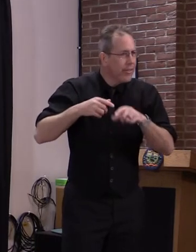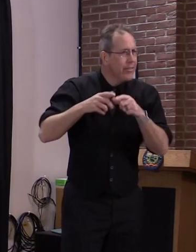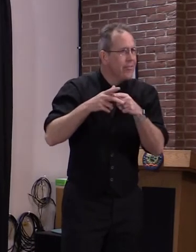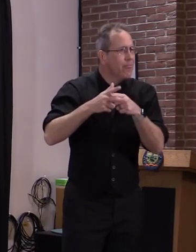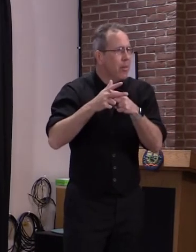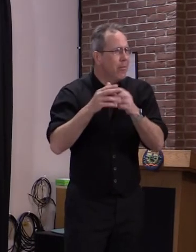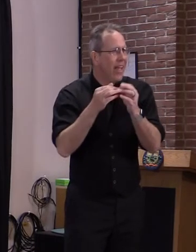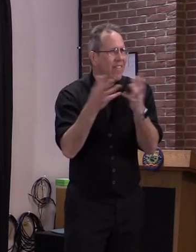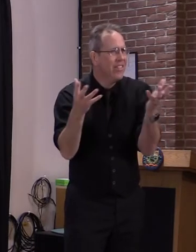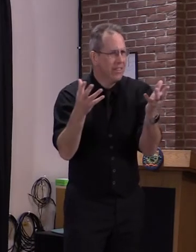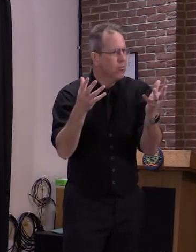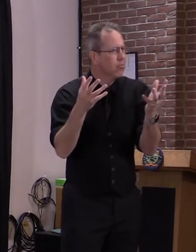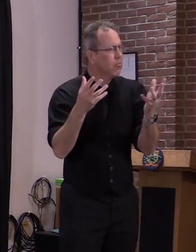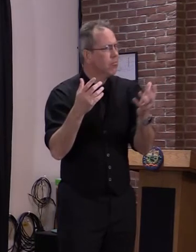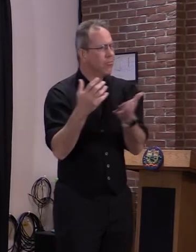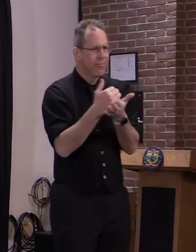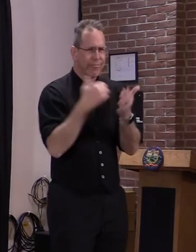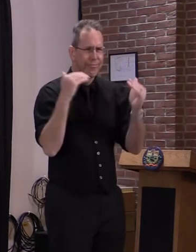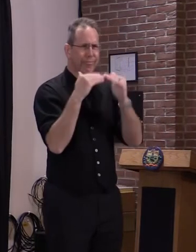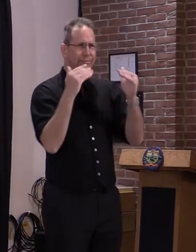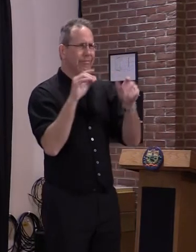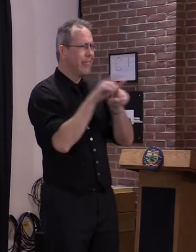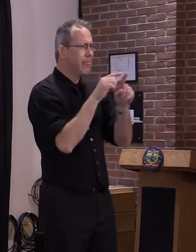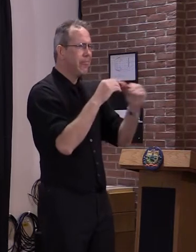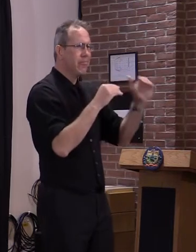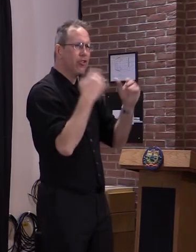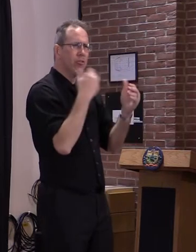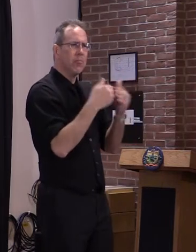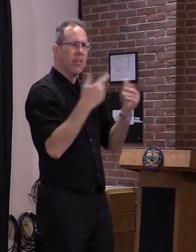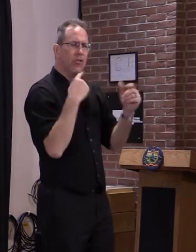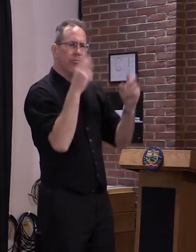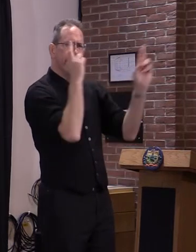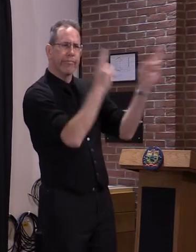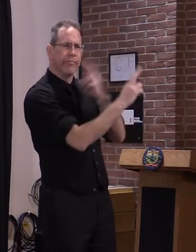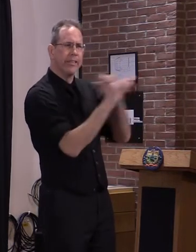all interrelated in some capacity.